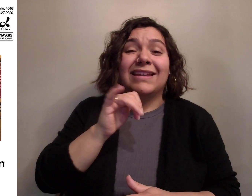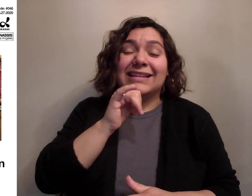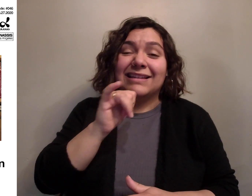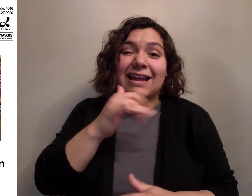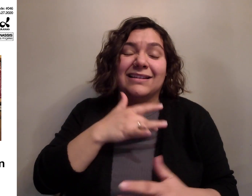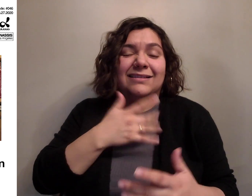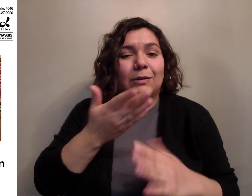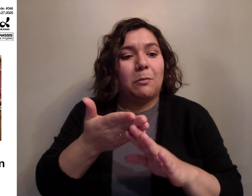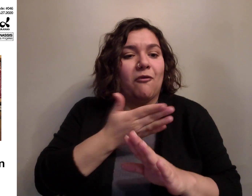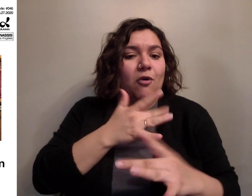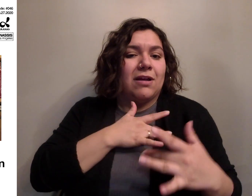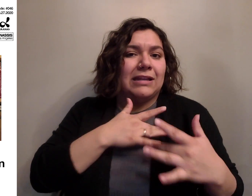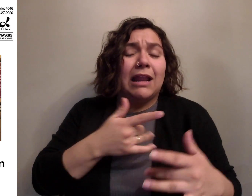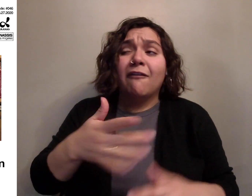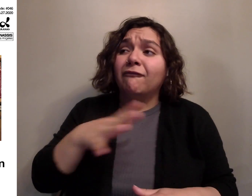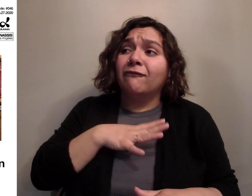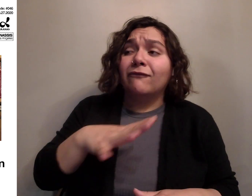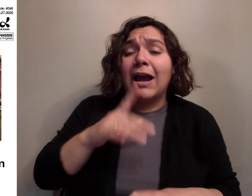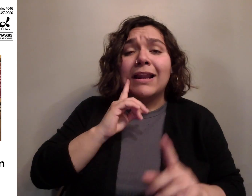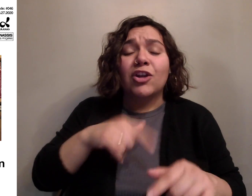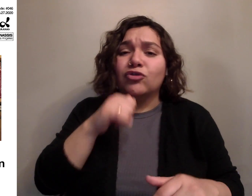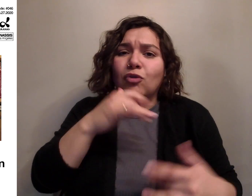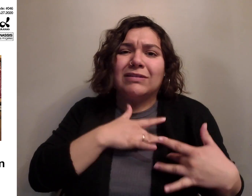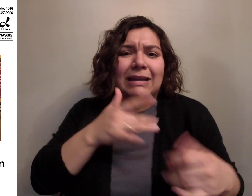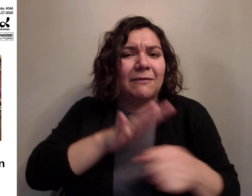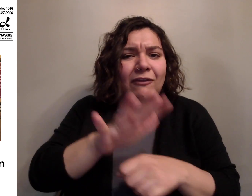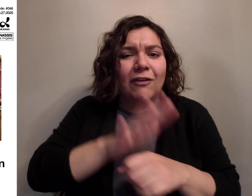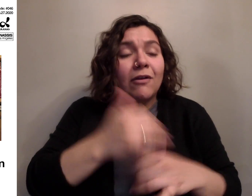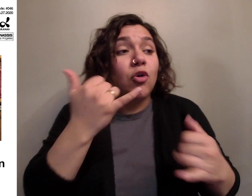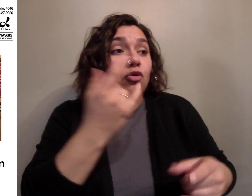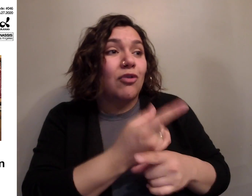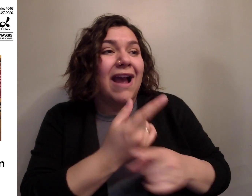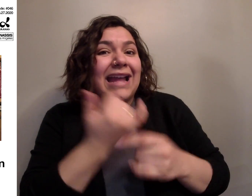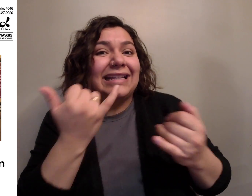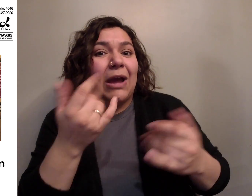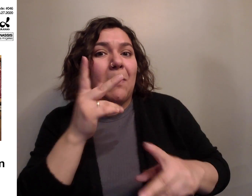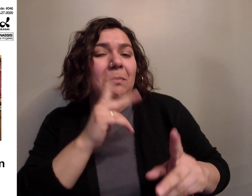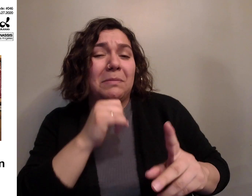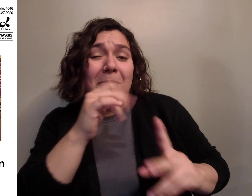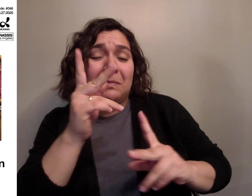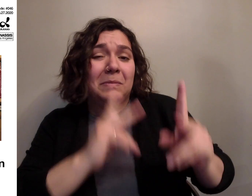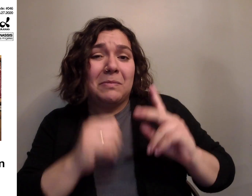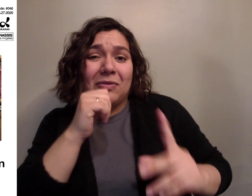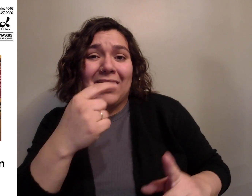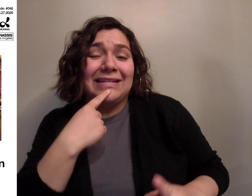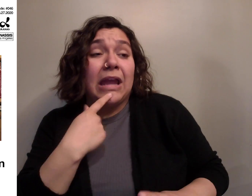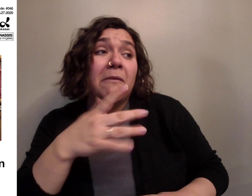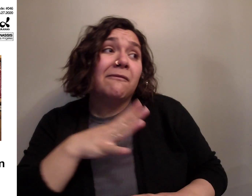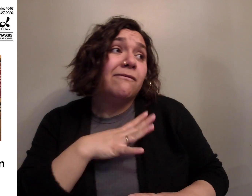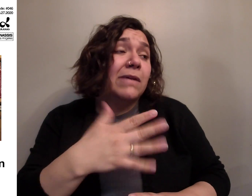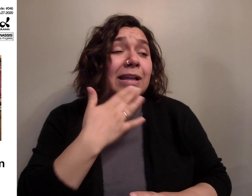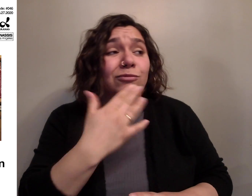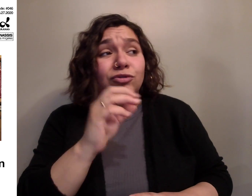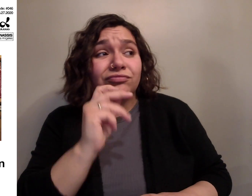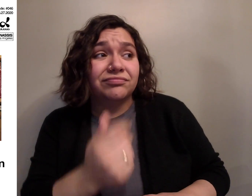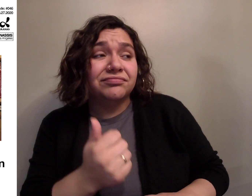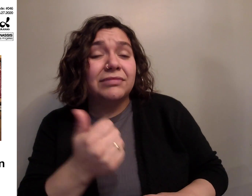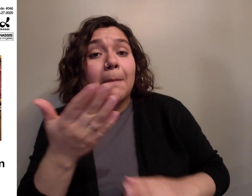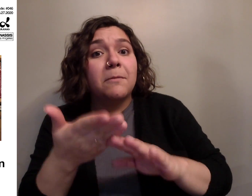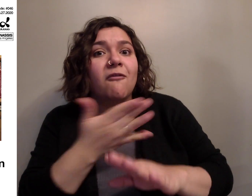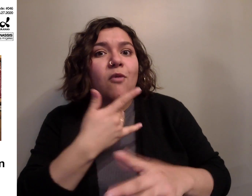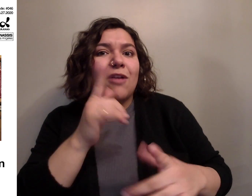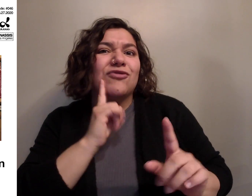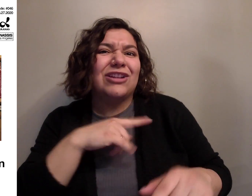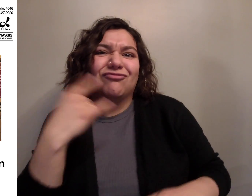usual banalities don't quite suffice. No, they don't. I'm fine. How are you? Is not the answer I get all the time, which is the answer